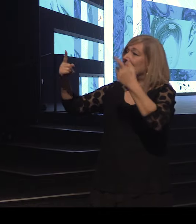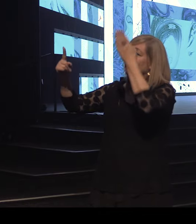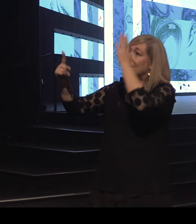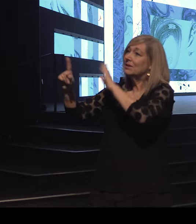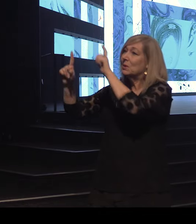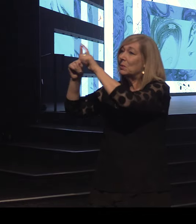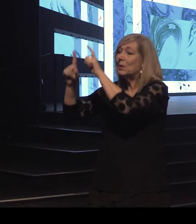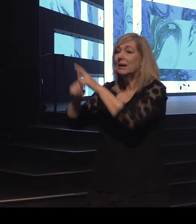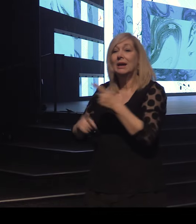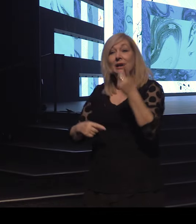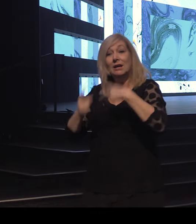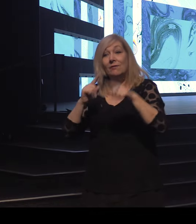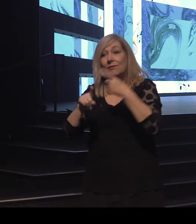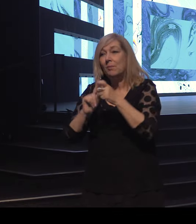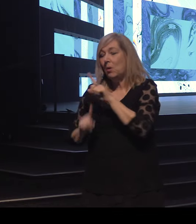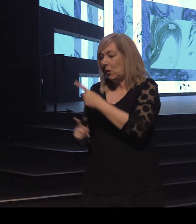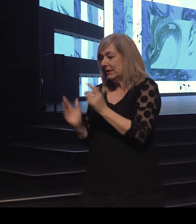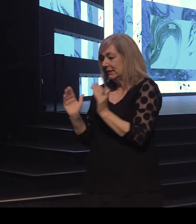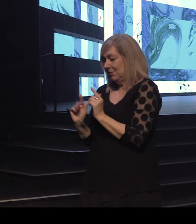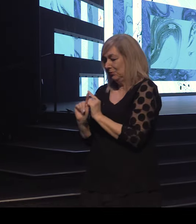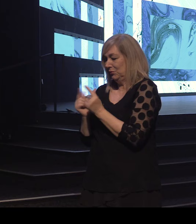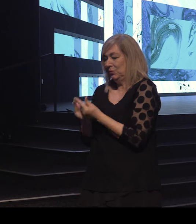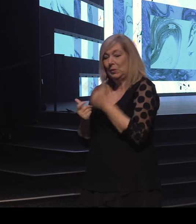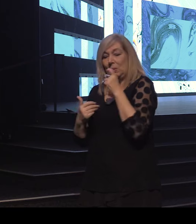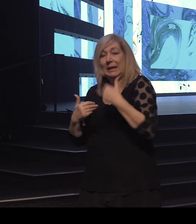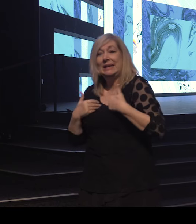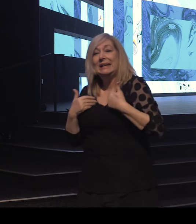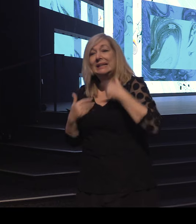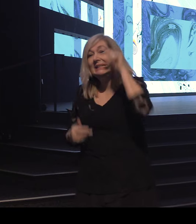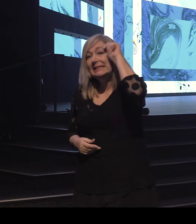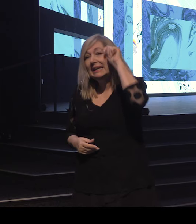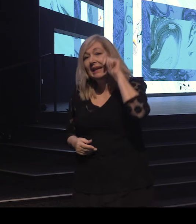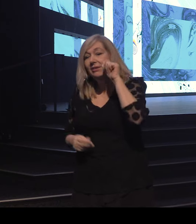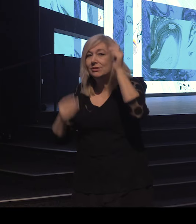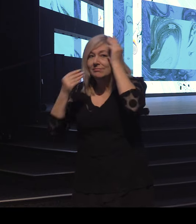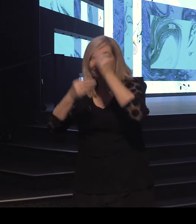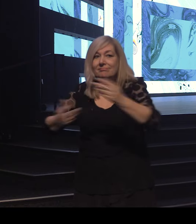a handful of Christian teenagers.